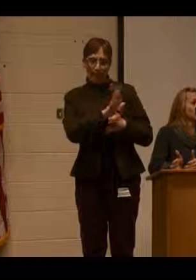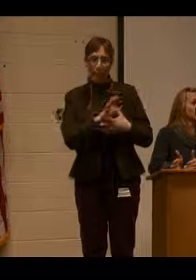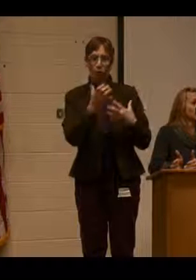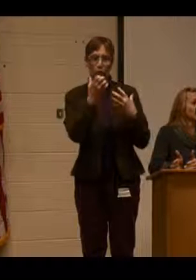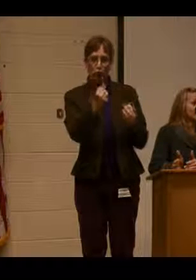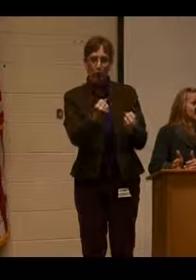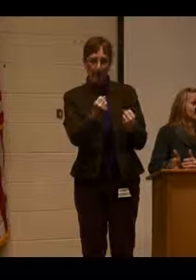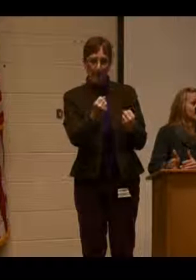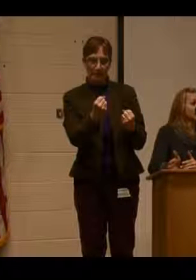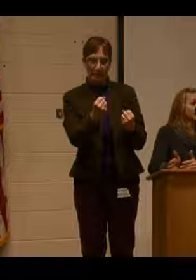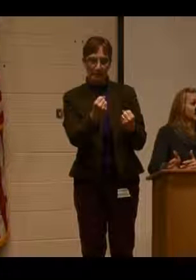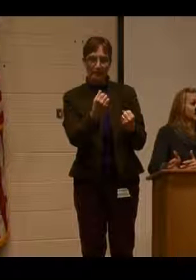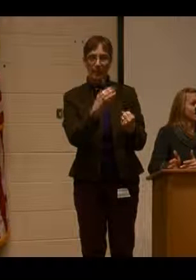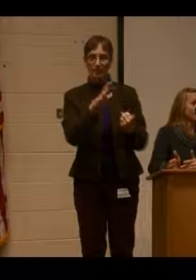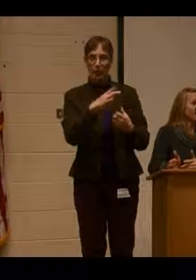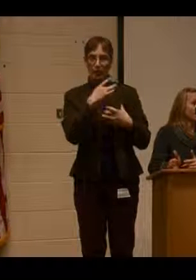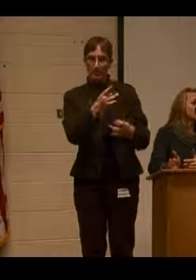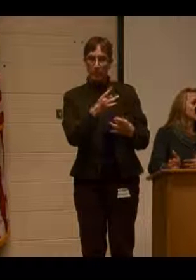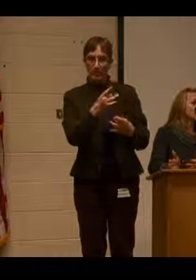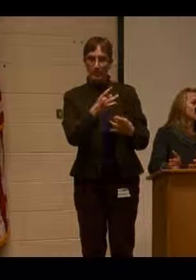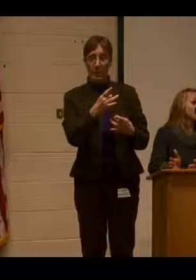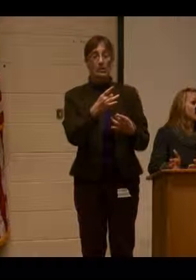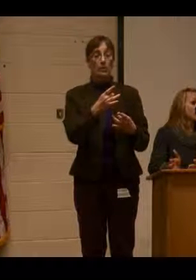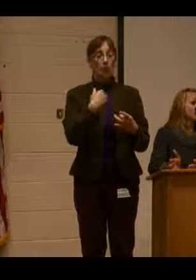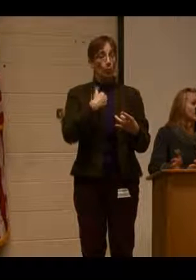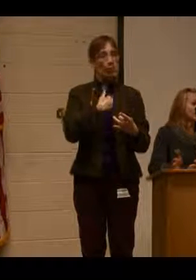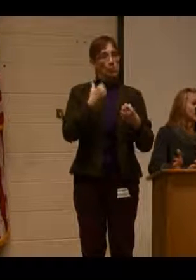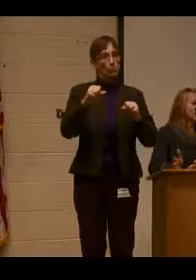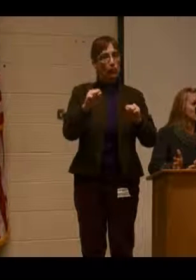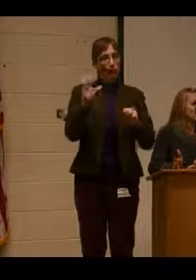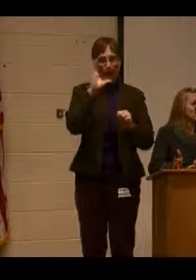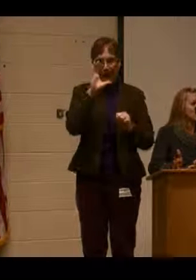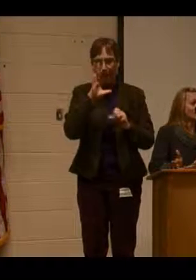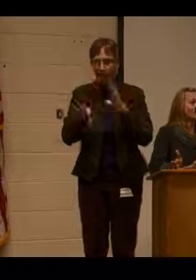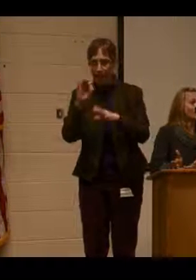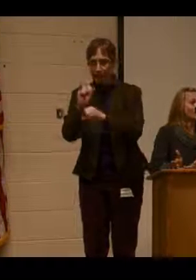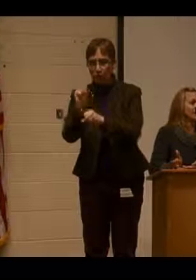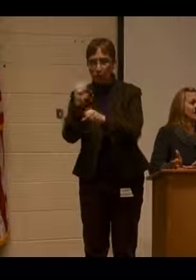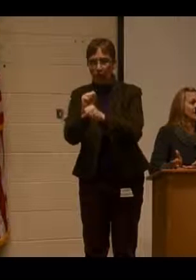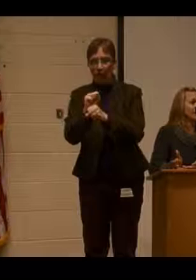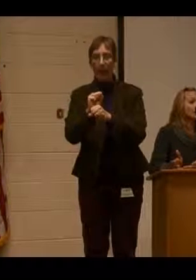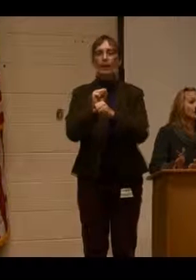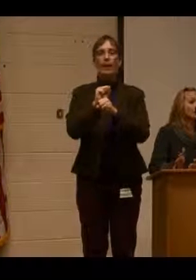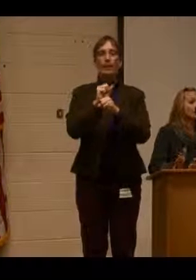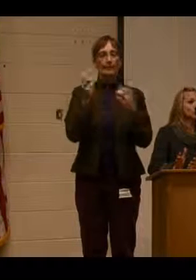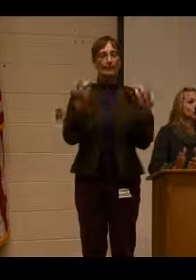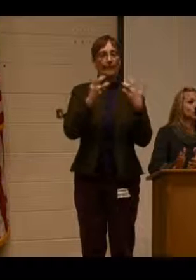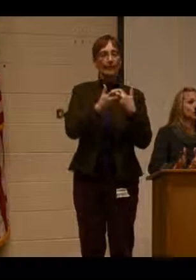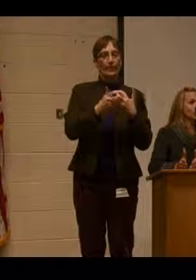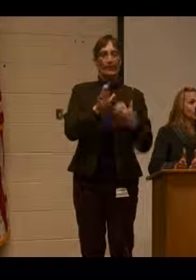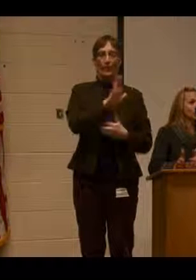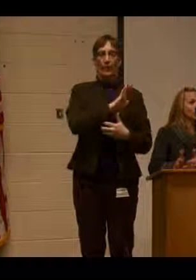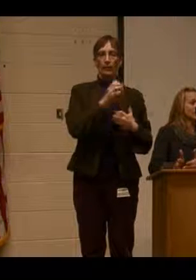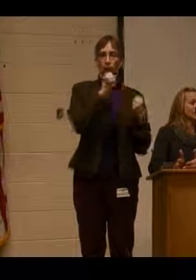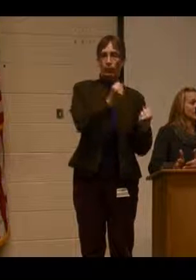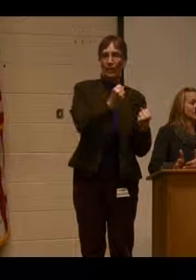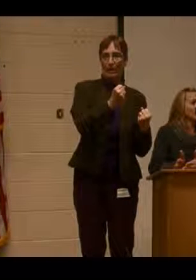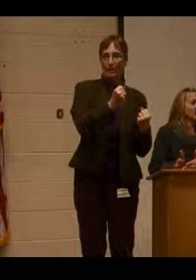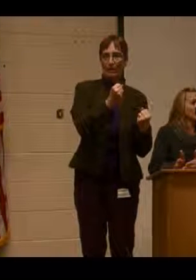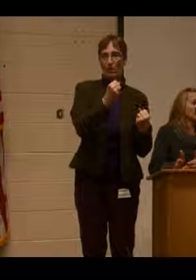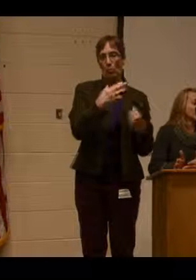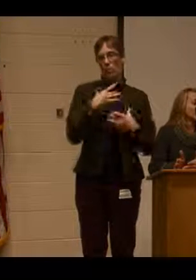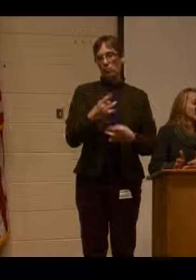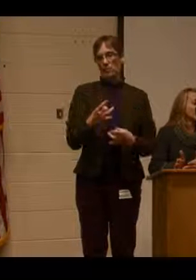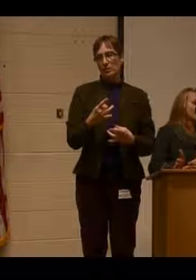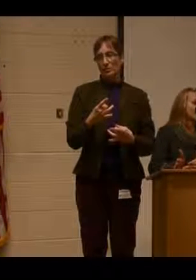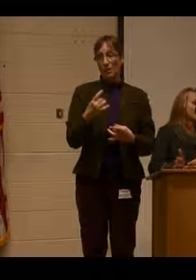is. Because our main goal is to make sure that we're exposing them to a career or a job work study where they're